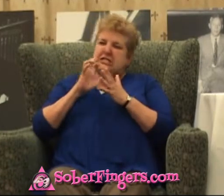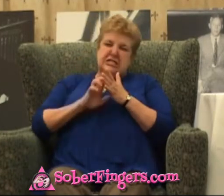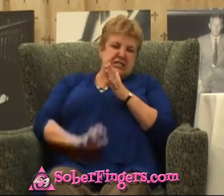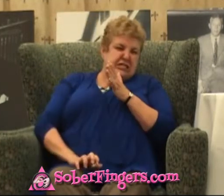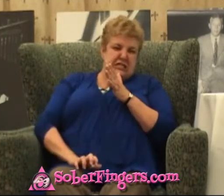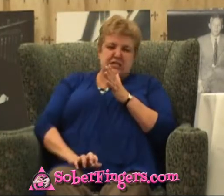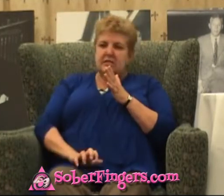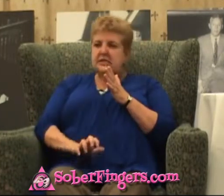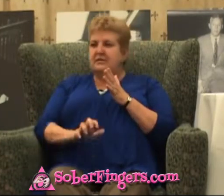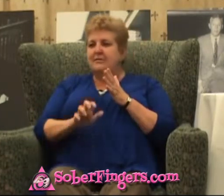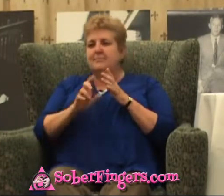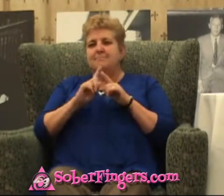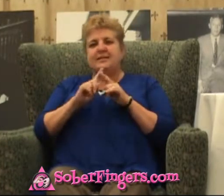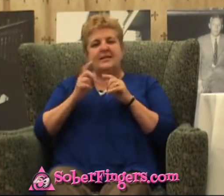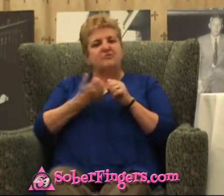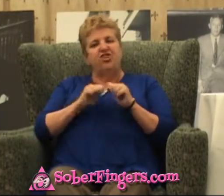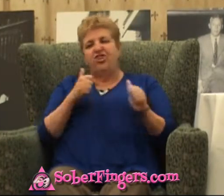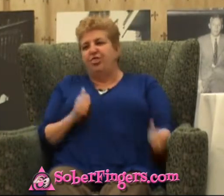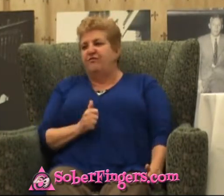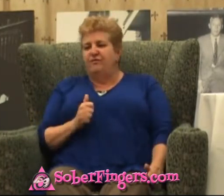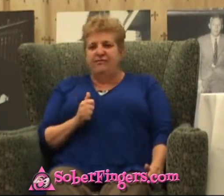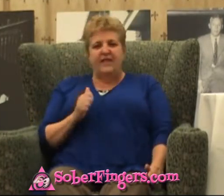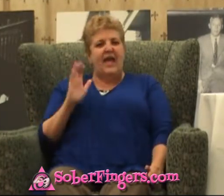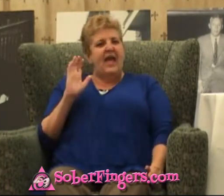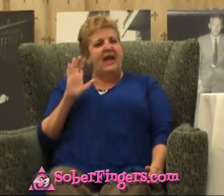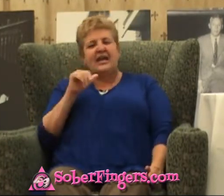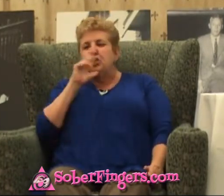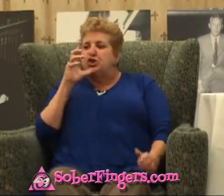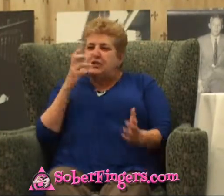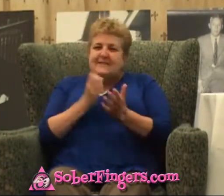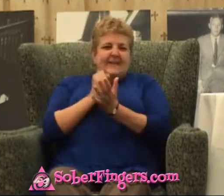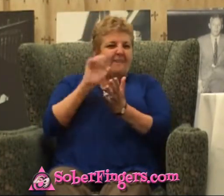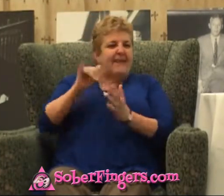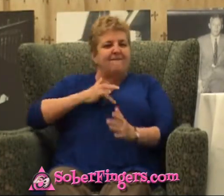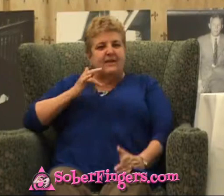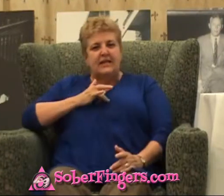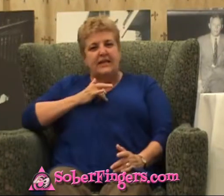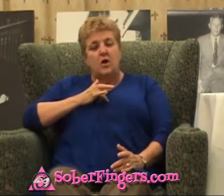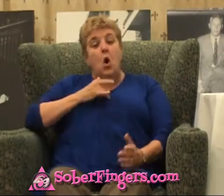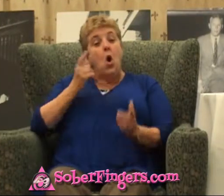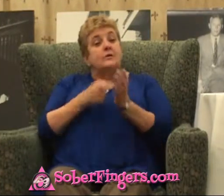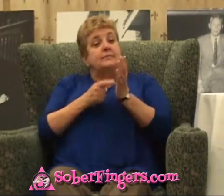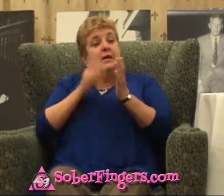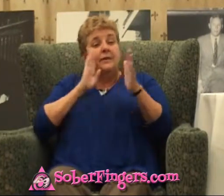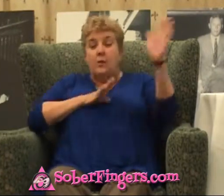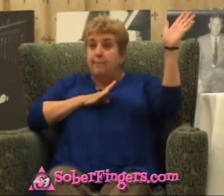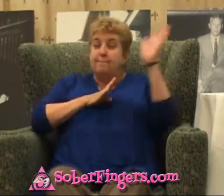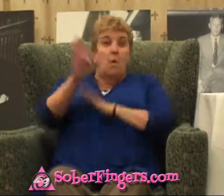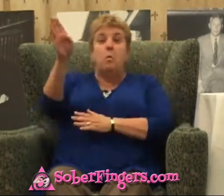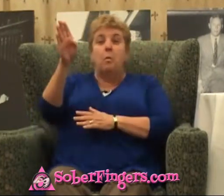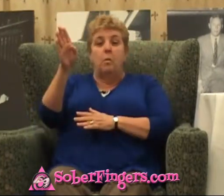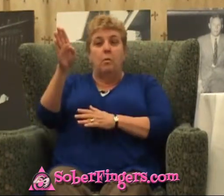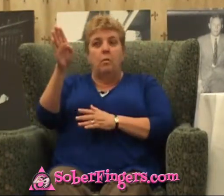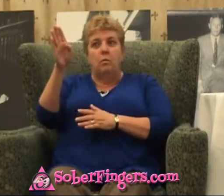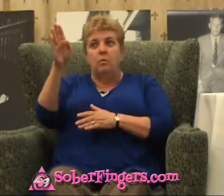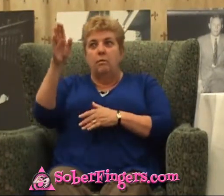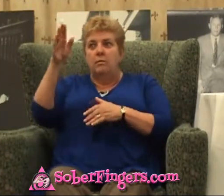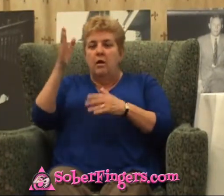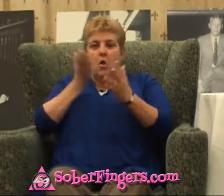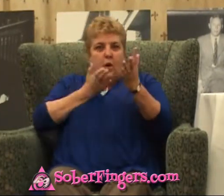back out, away from that feeling. Or I would zoom right through it into consequences. And I was always in